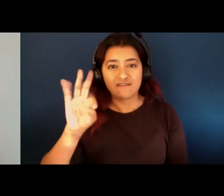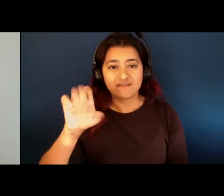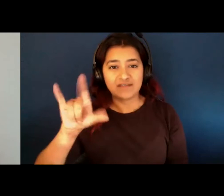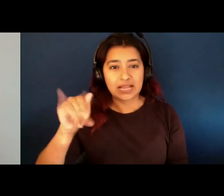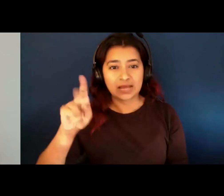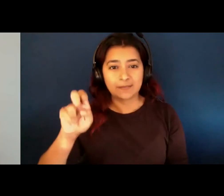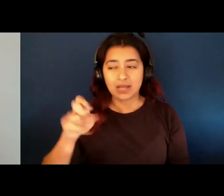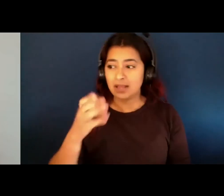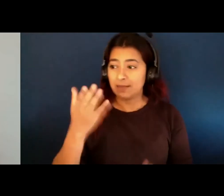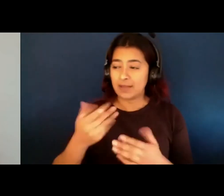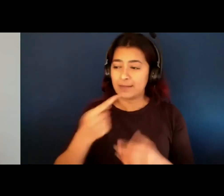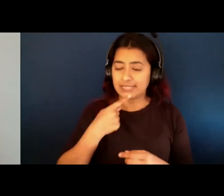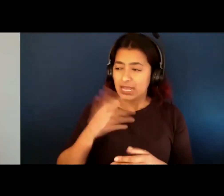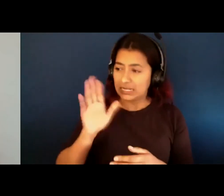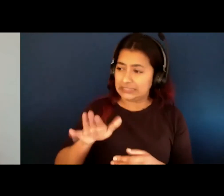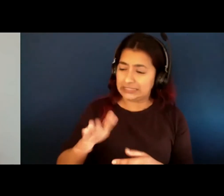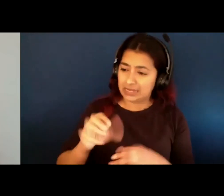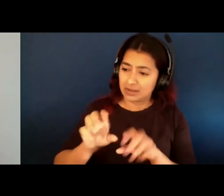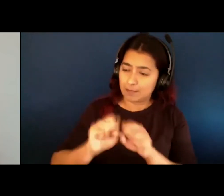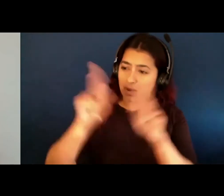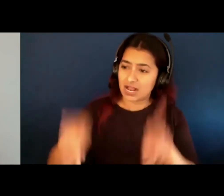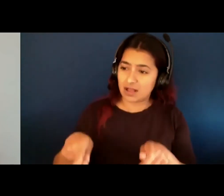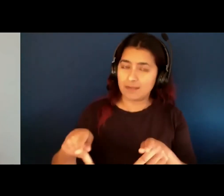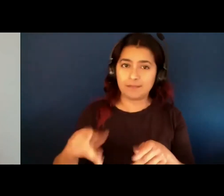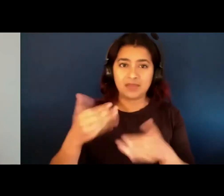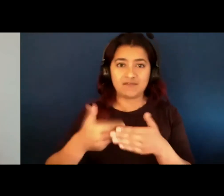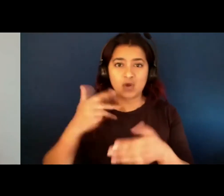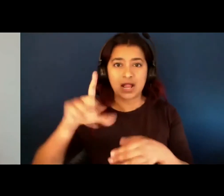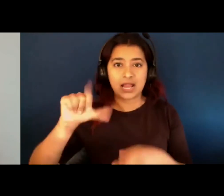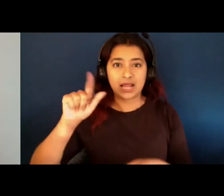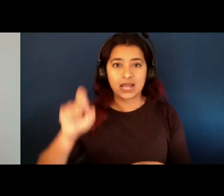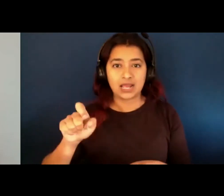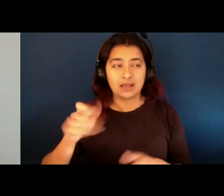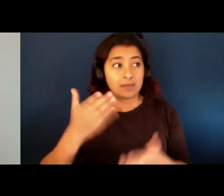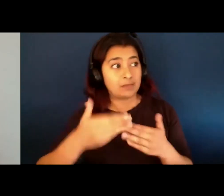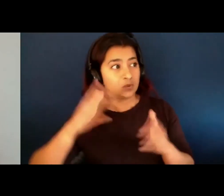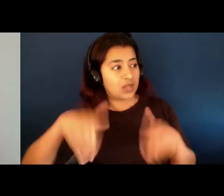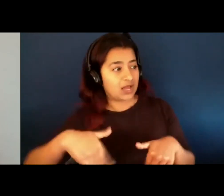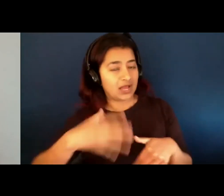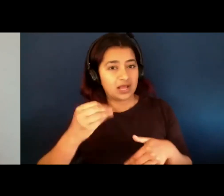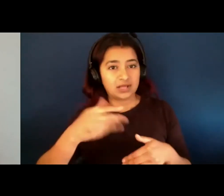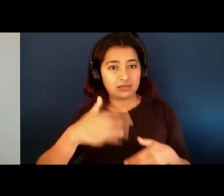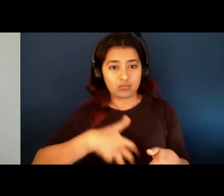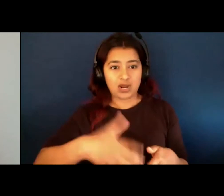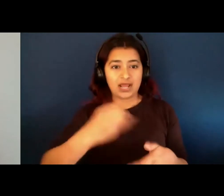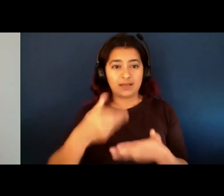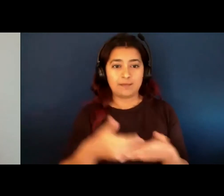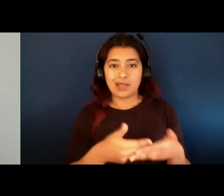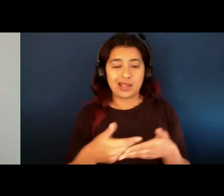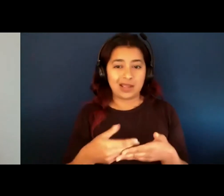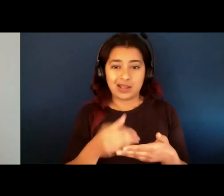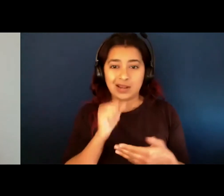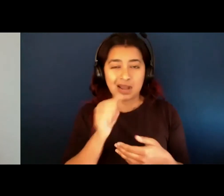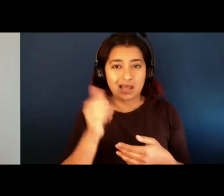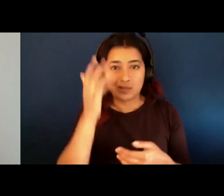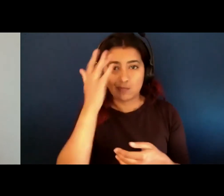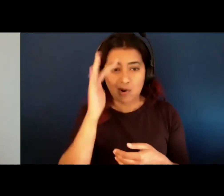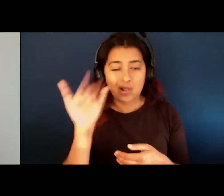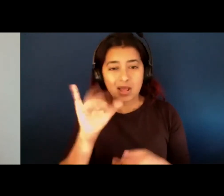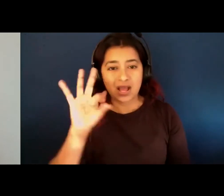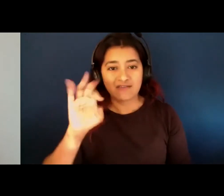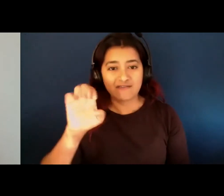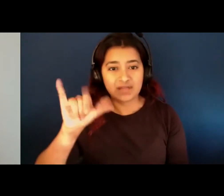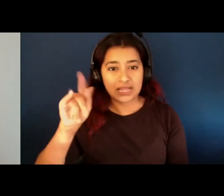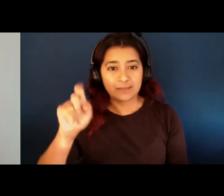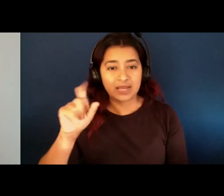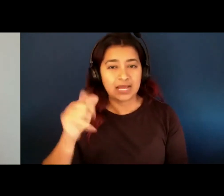Vega, before it's too late." Maybe it was too late, and maybe she was pregnant, and the baby wasn't none too smart like Felipe and decided to live too